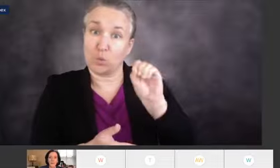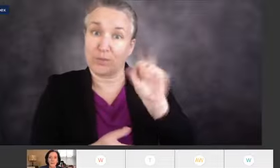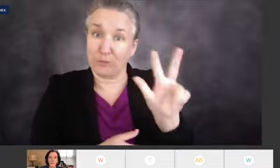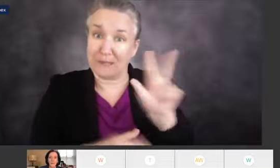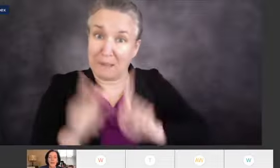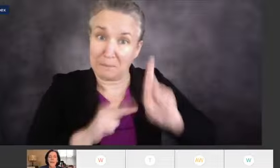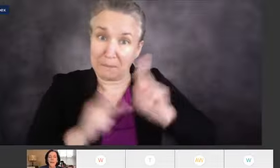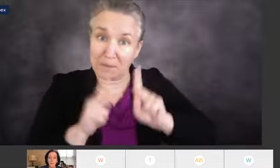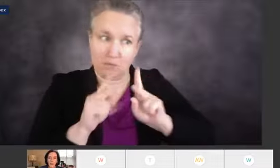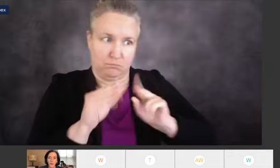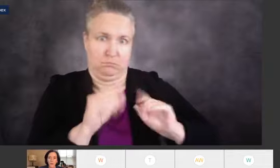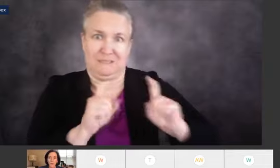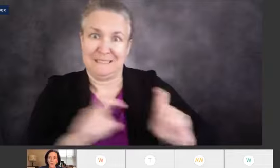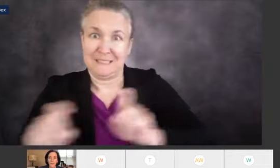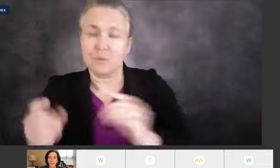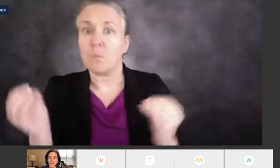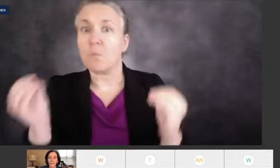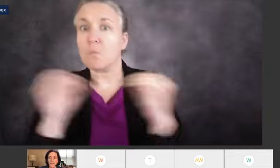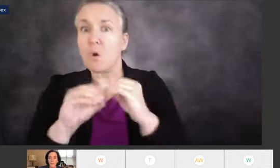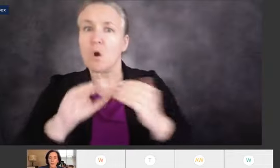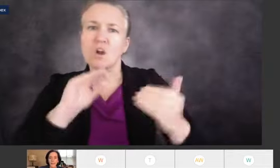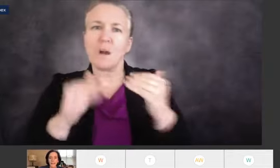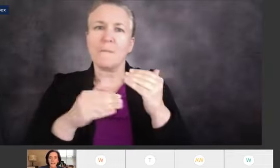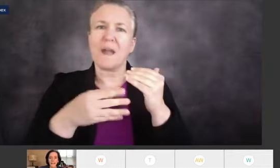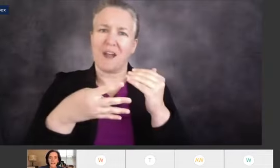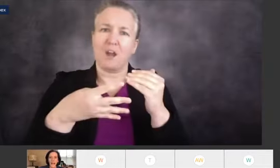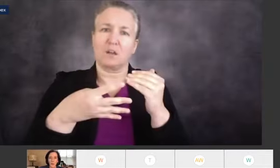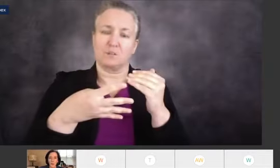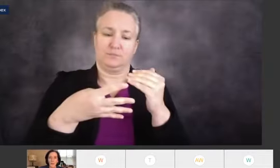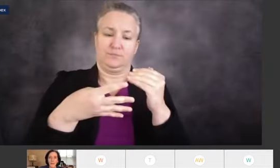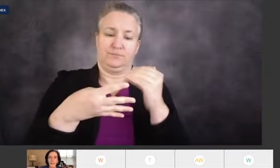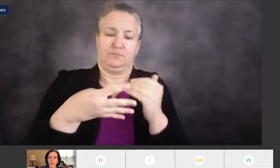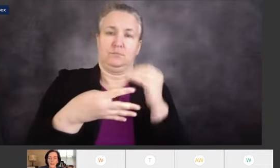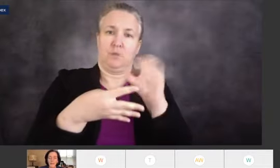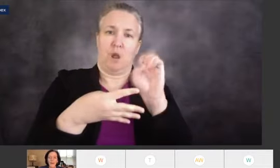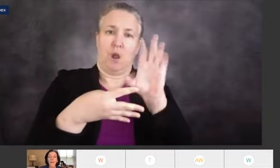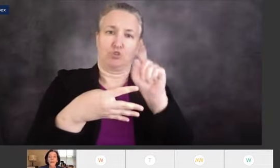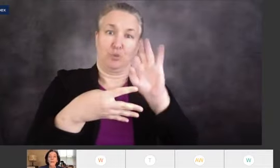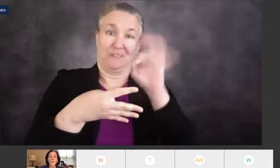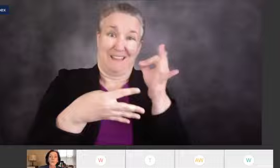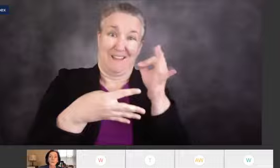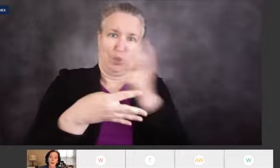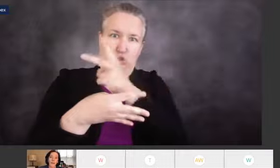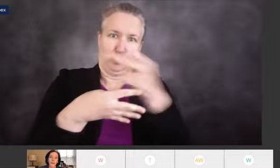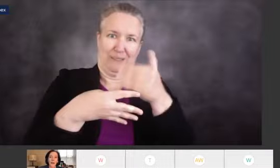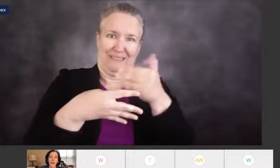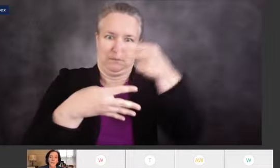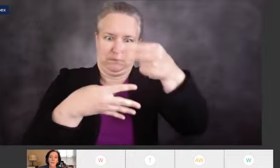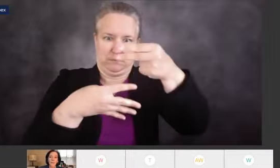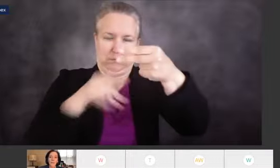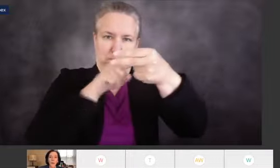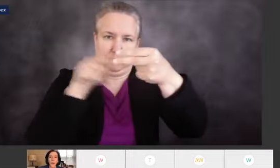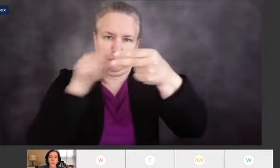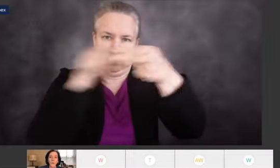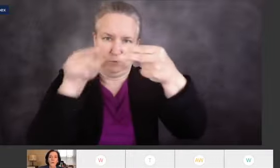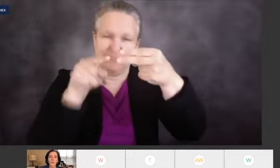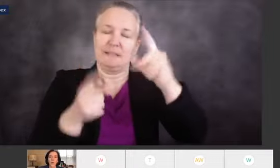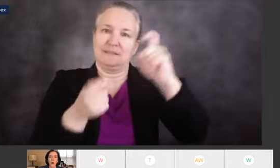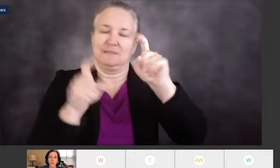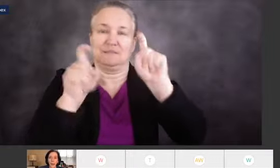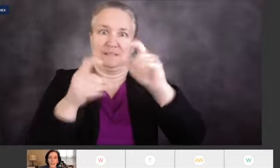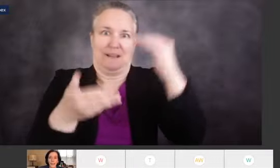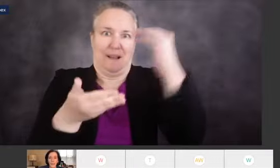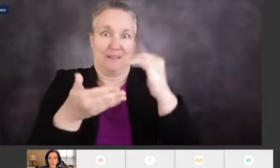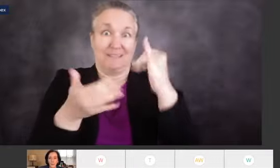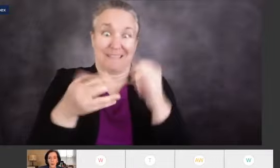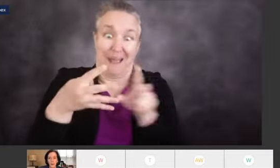people tested compared with the 14-day period ending October the 9th. This is great. This is so helpful to